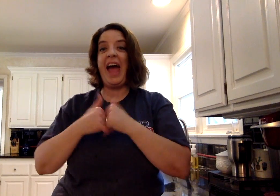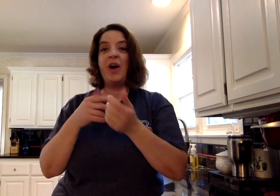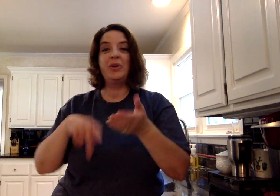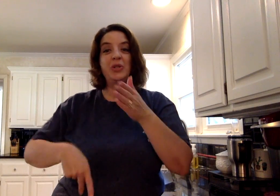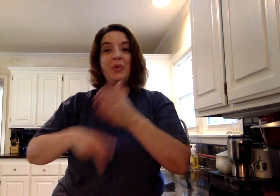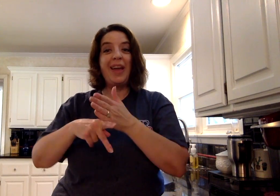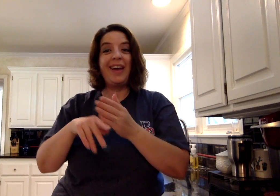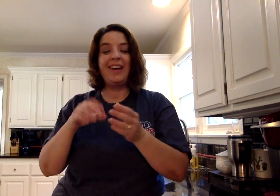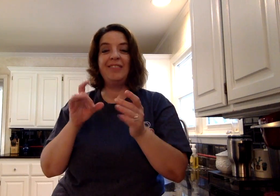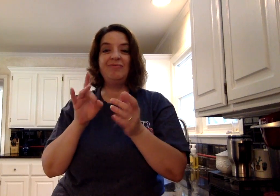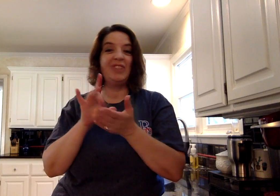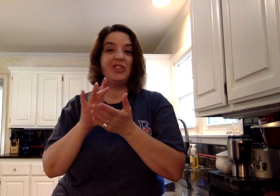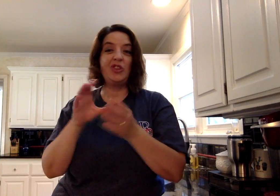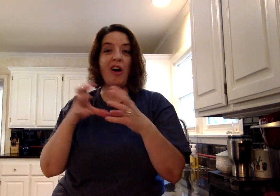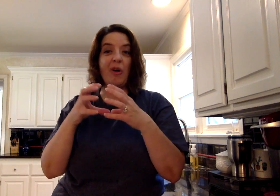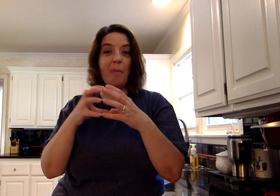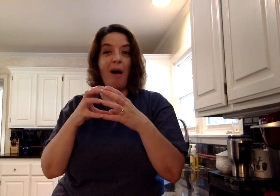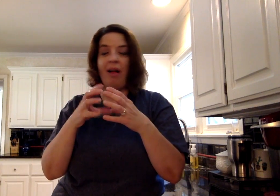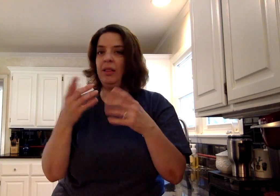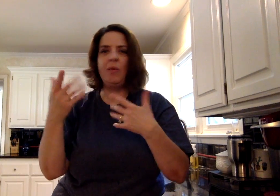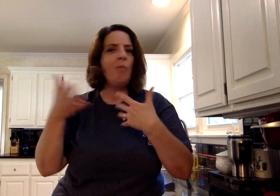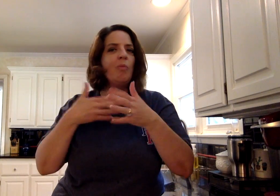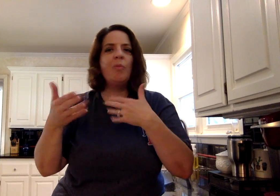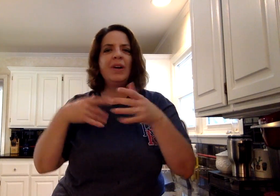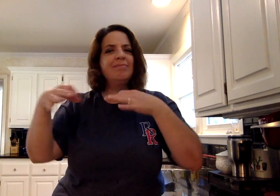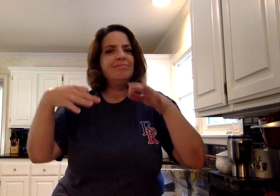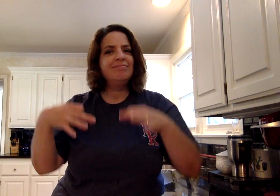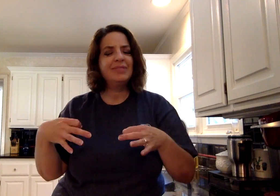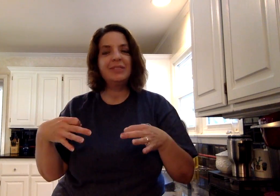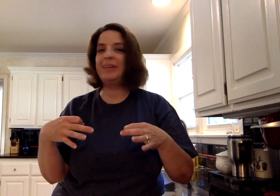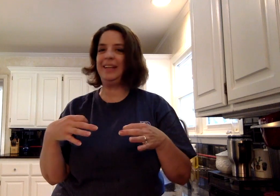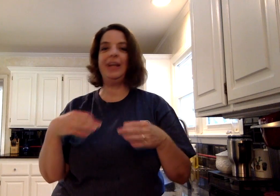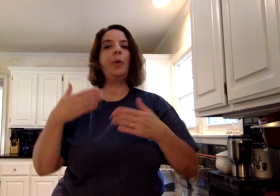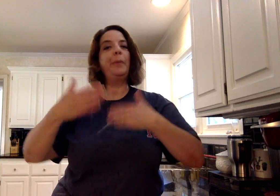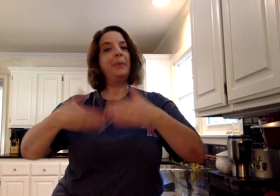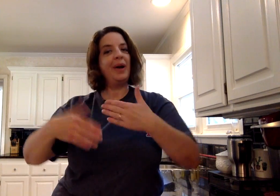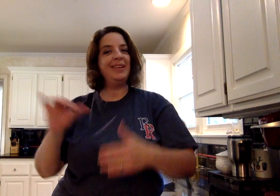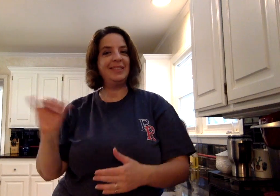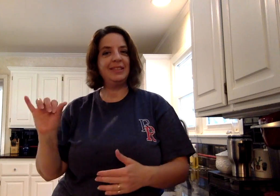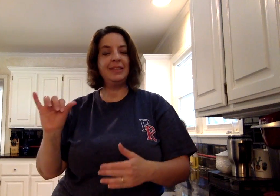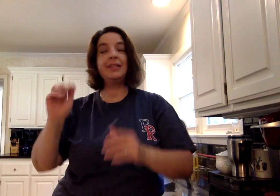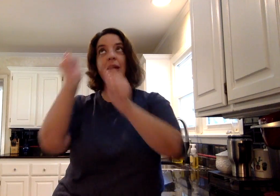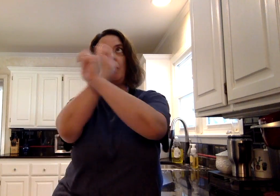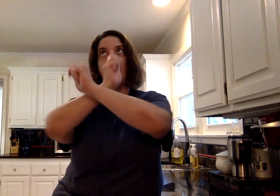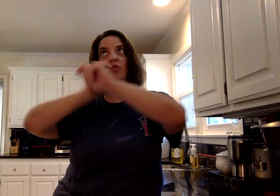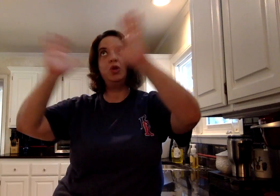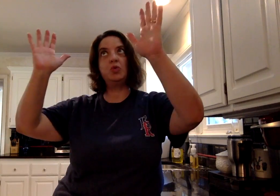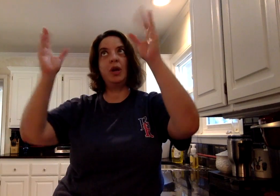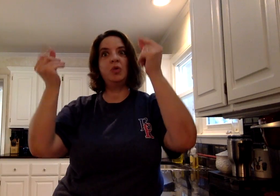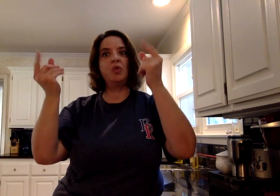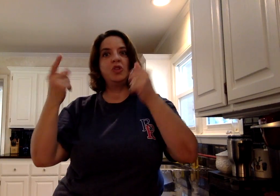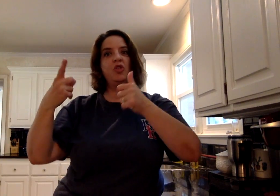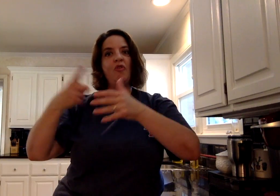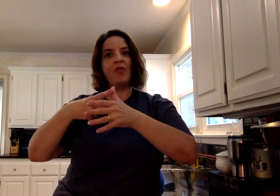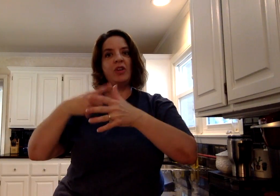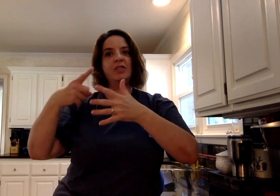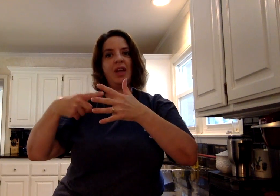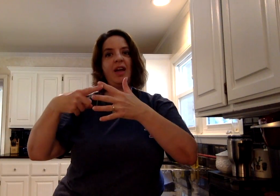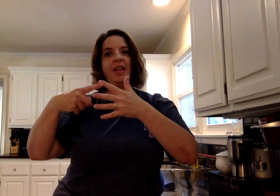you're talking about. How to kick a soccer ball. Whatever. The process